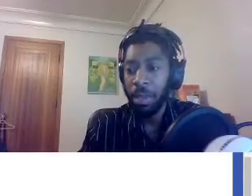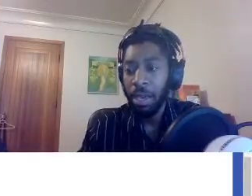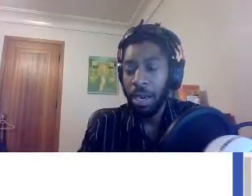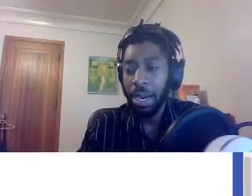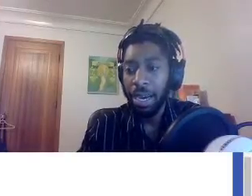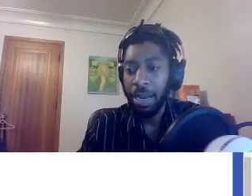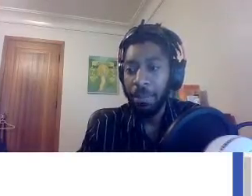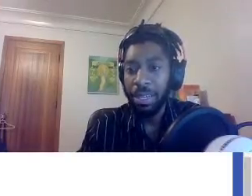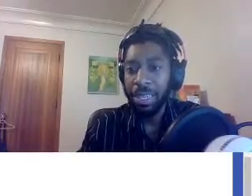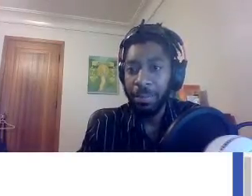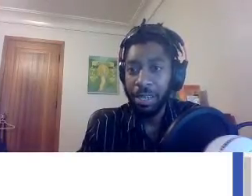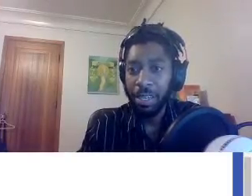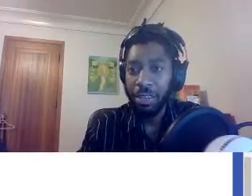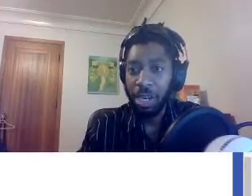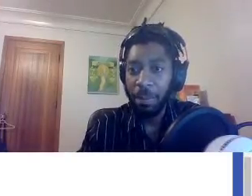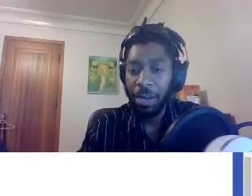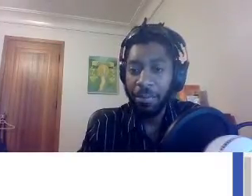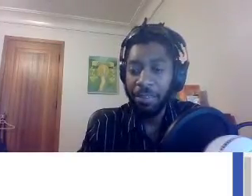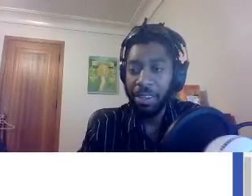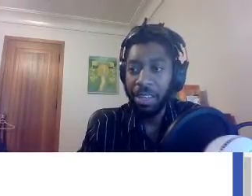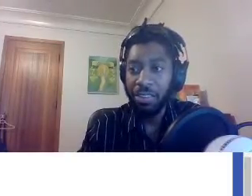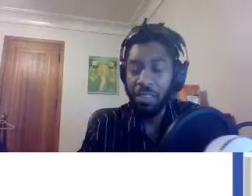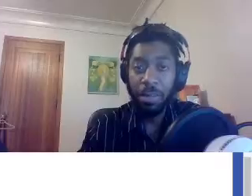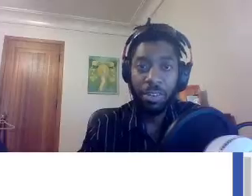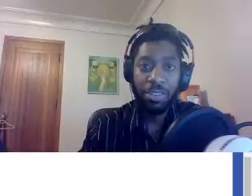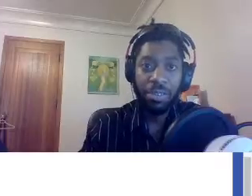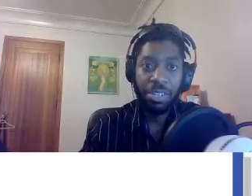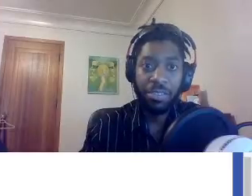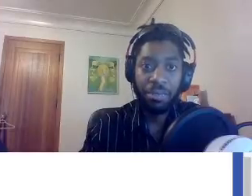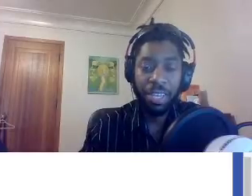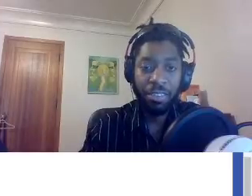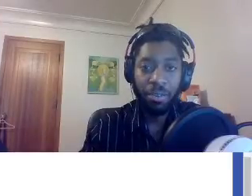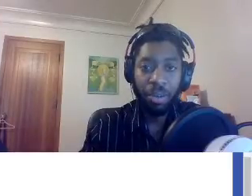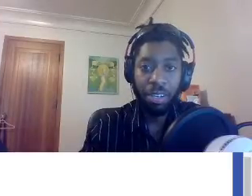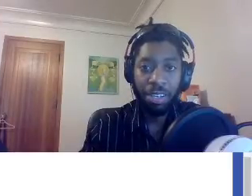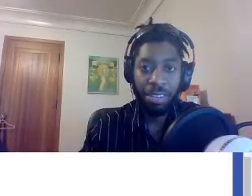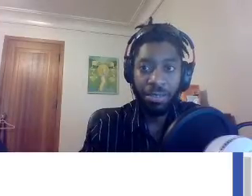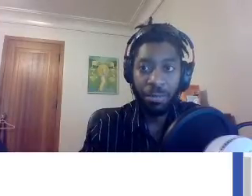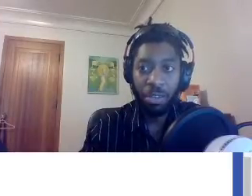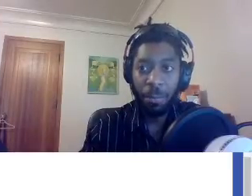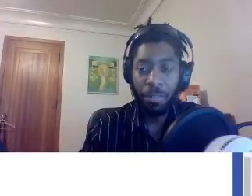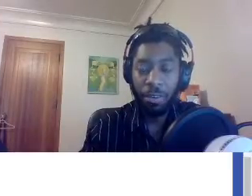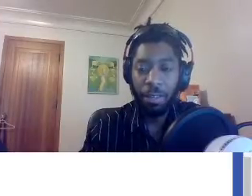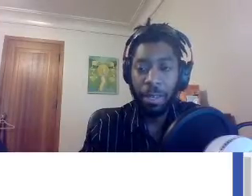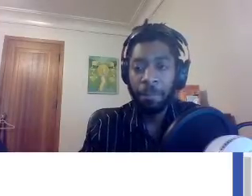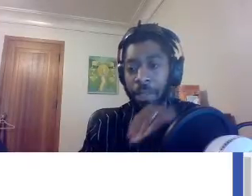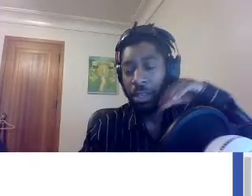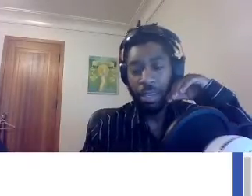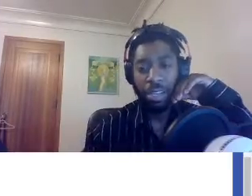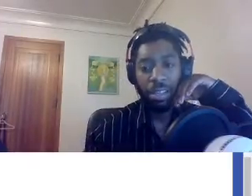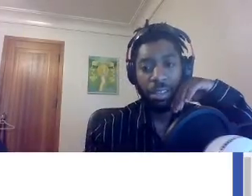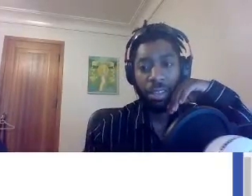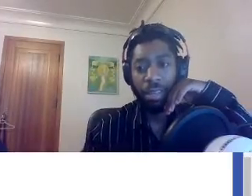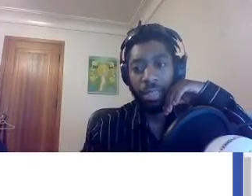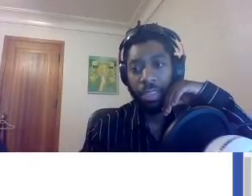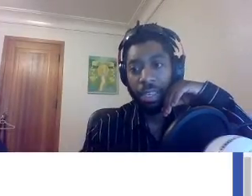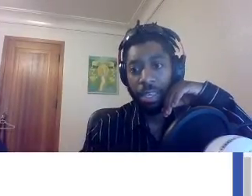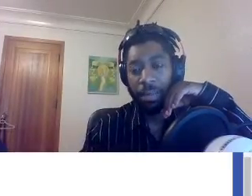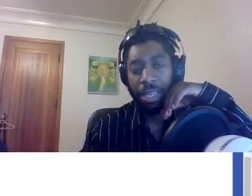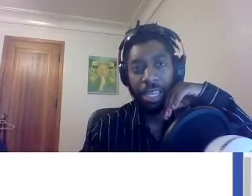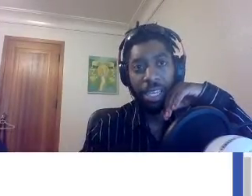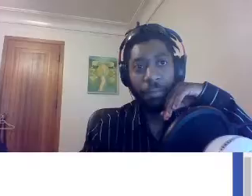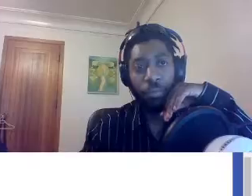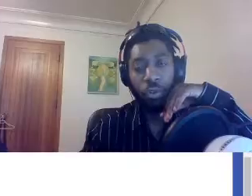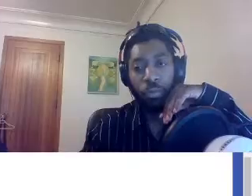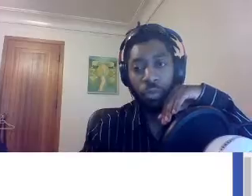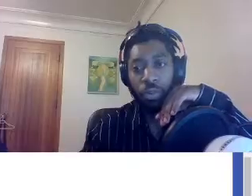up. But yeah, I'm going to go ahead and drop off in just a minute or two here. So if you guys do want to go ahead and do some drops and all that. I think I'm